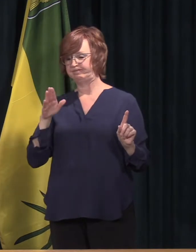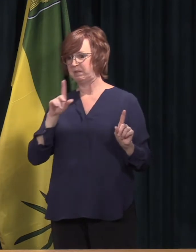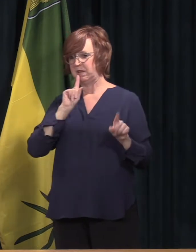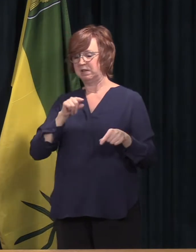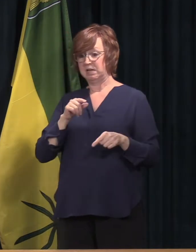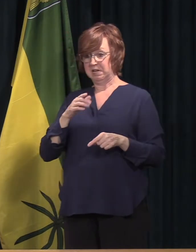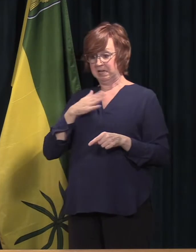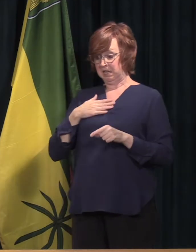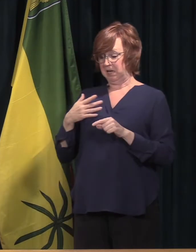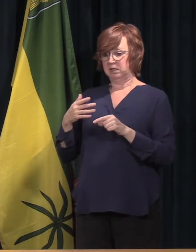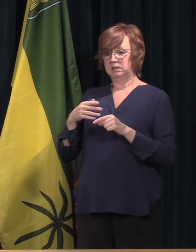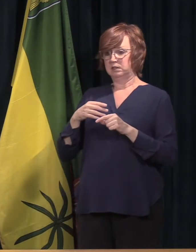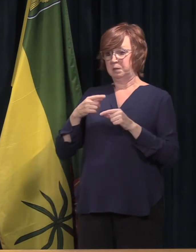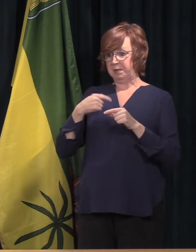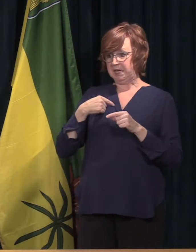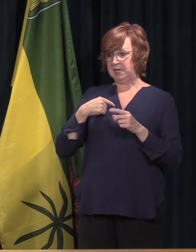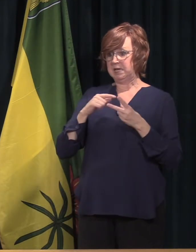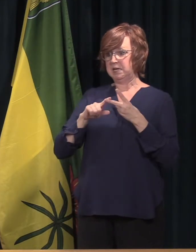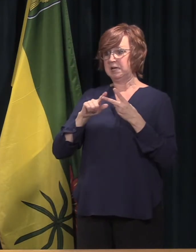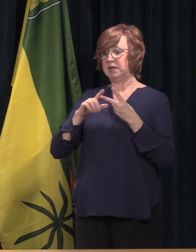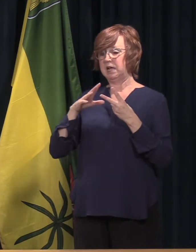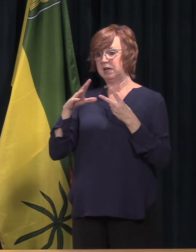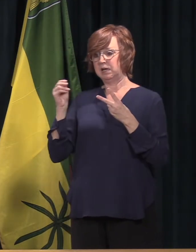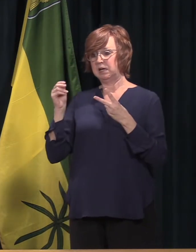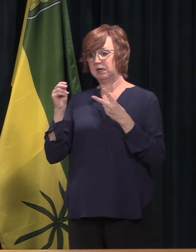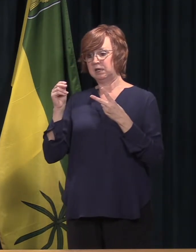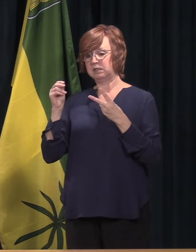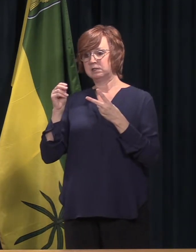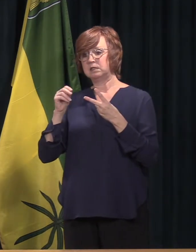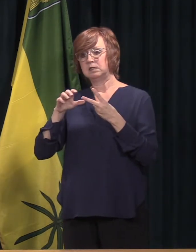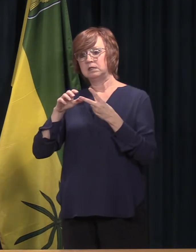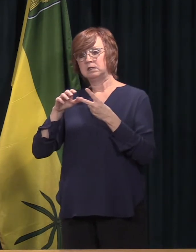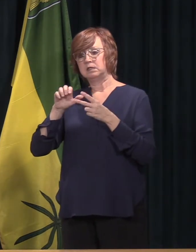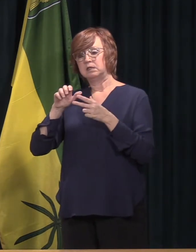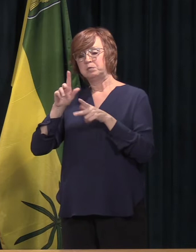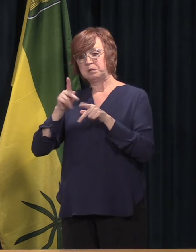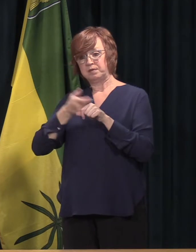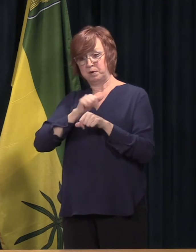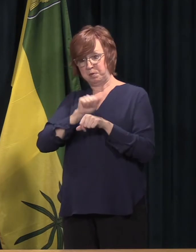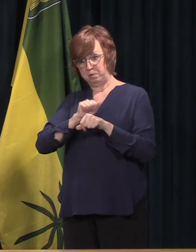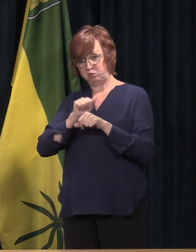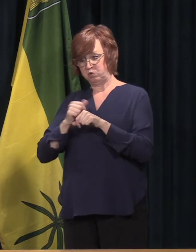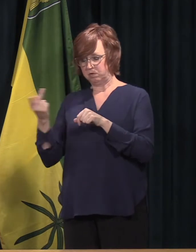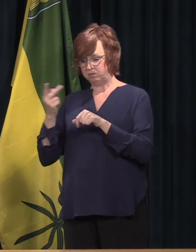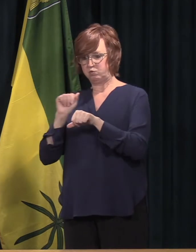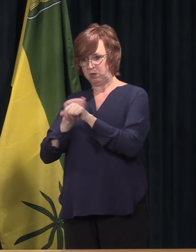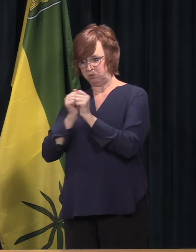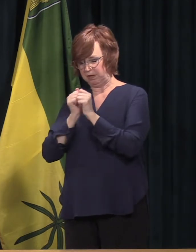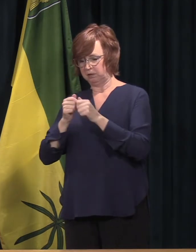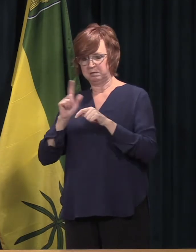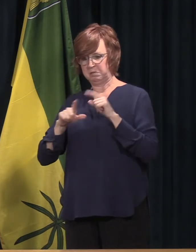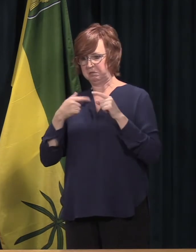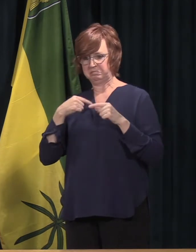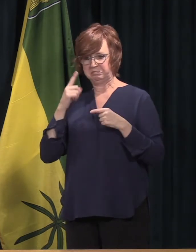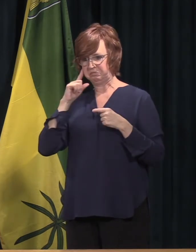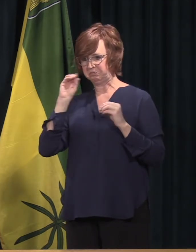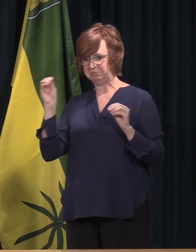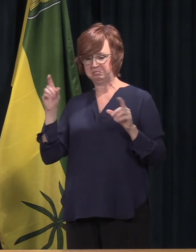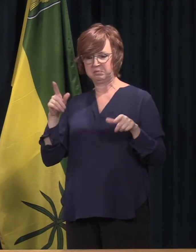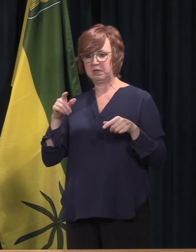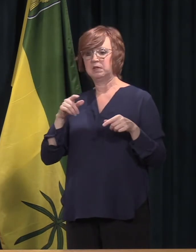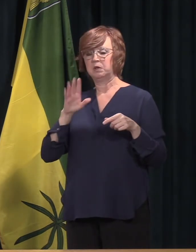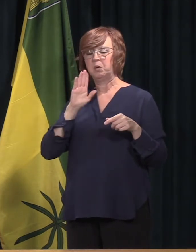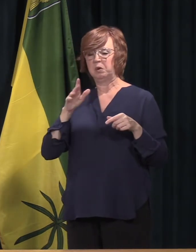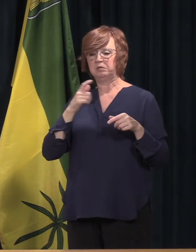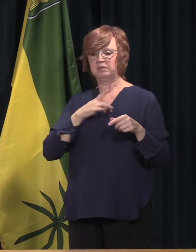us for people who are in Saskatchewan, but by our colleagues in Alberta. But as soon as that information is available, it'll likely be posted